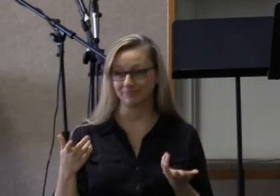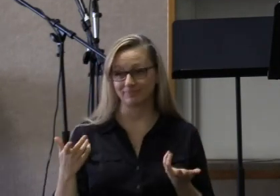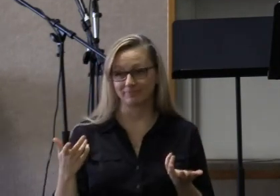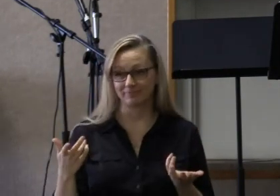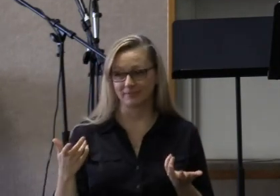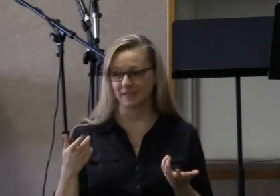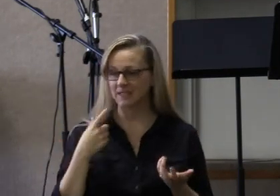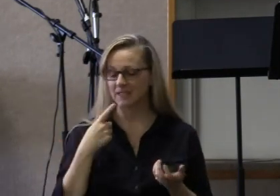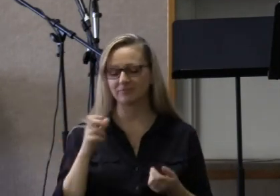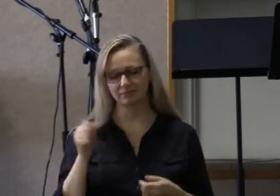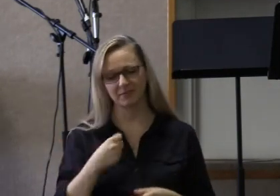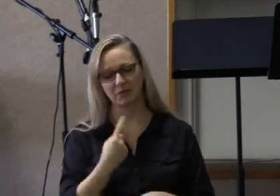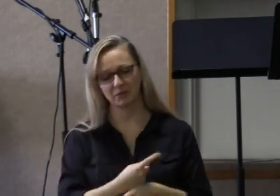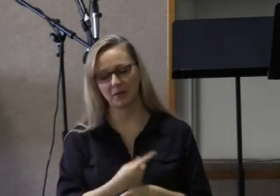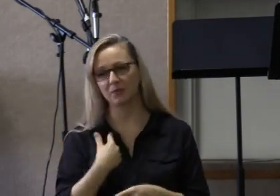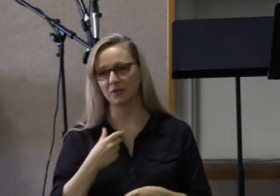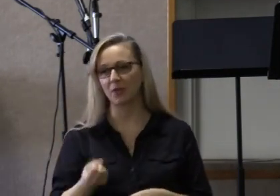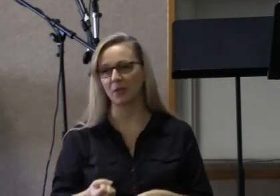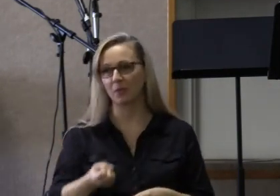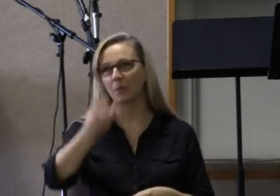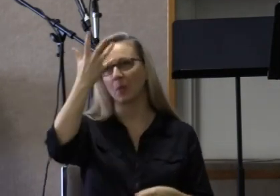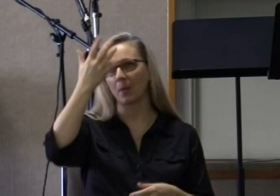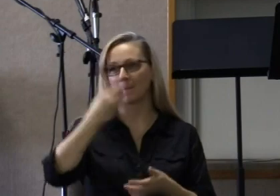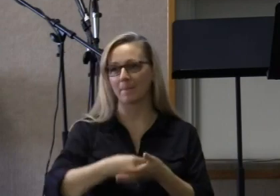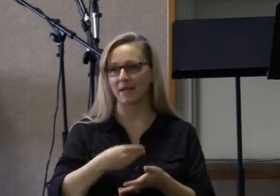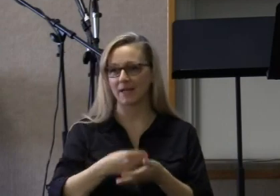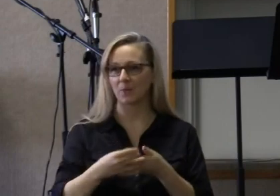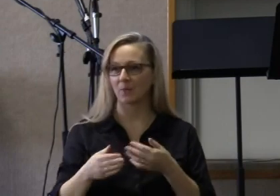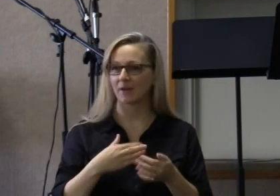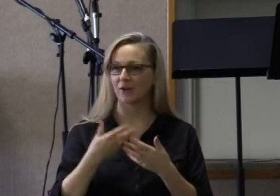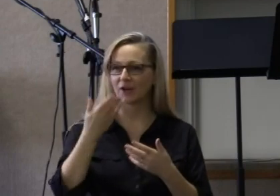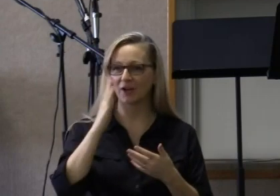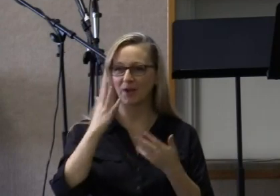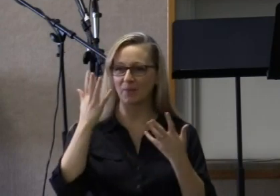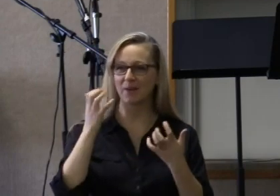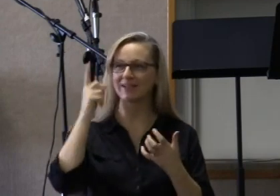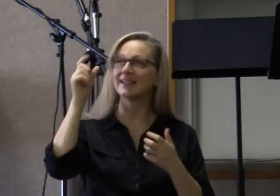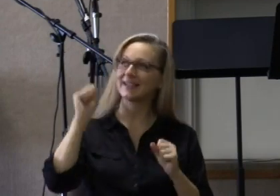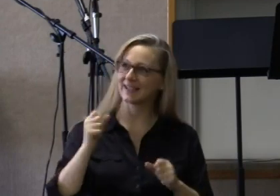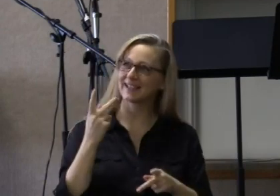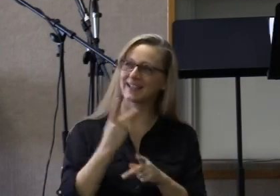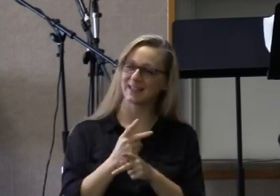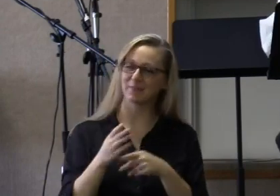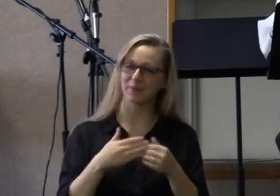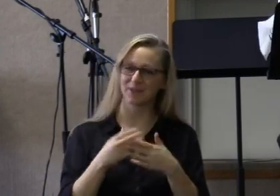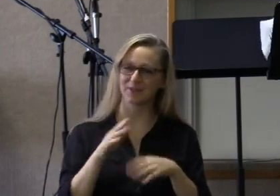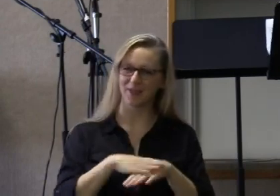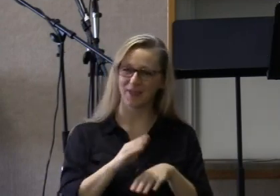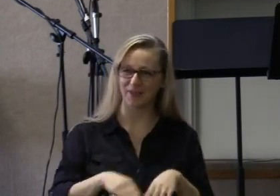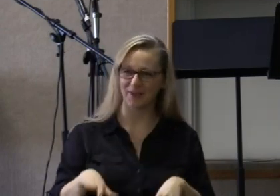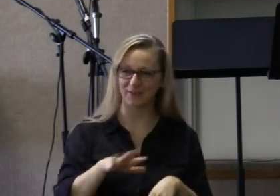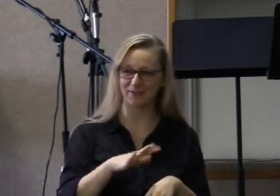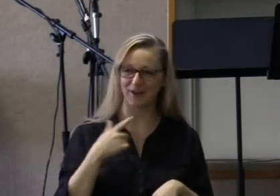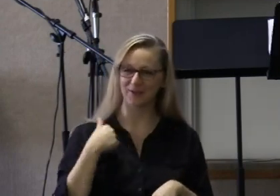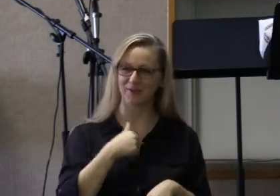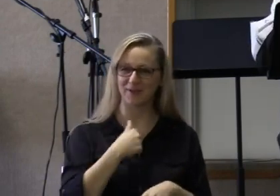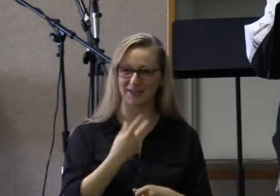said, "Yeah, you're right. We should throw the money up in the air, and whatever God wants, he can keep, and whatever lands on the ground, we'll keep."